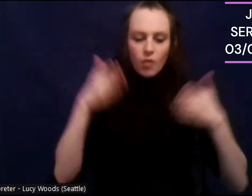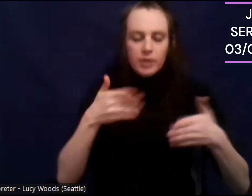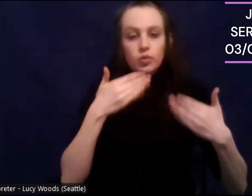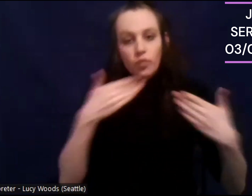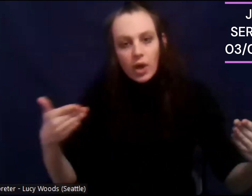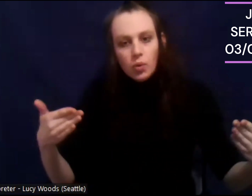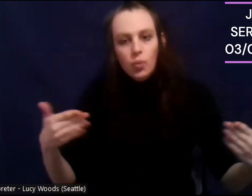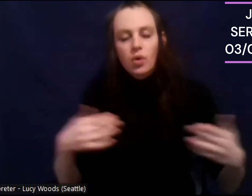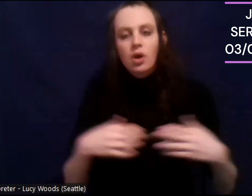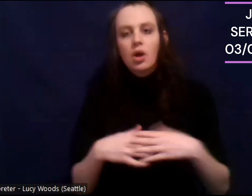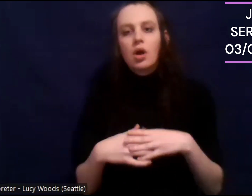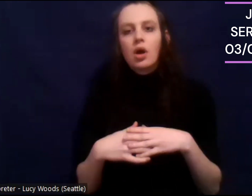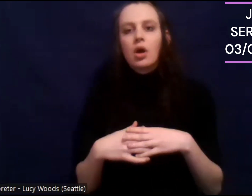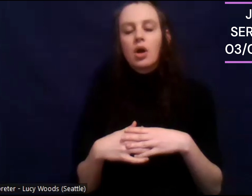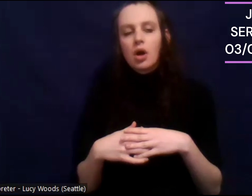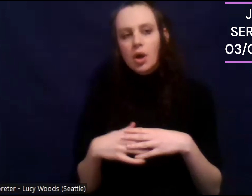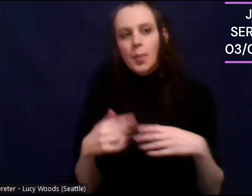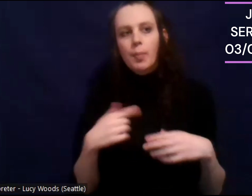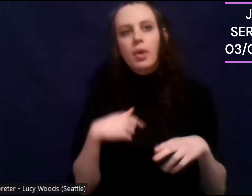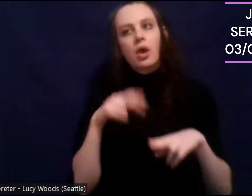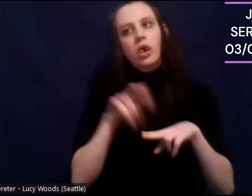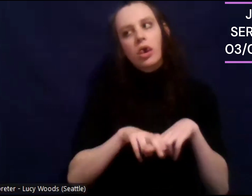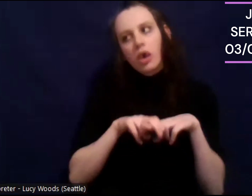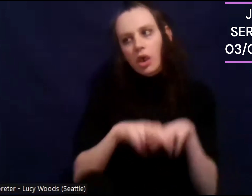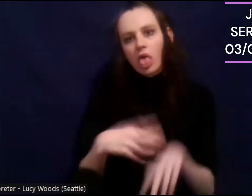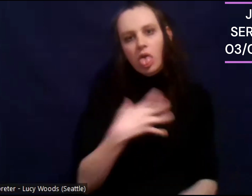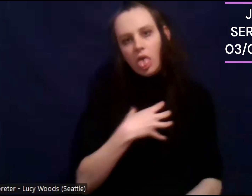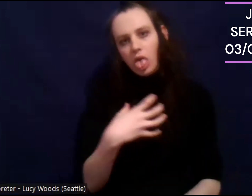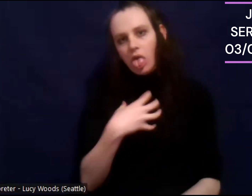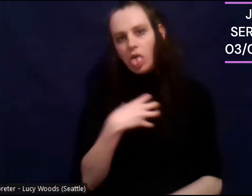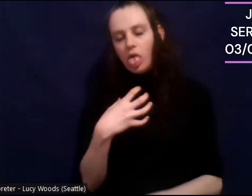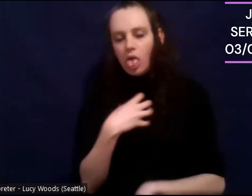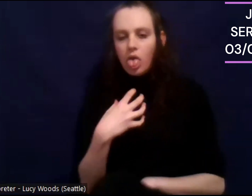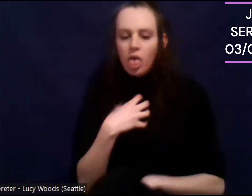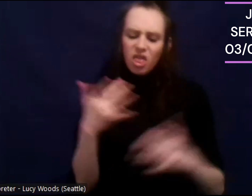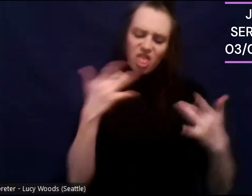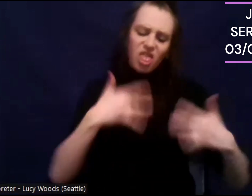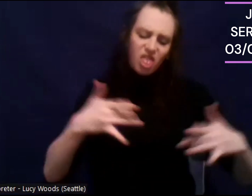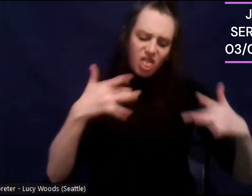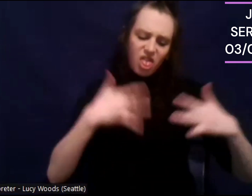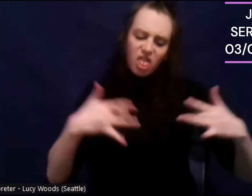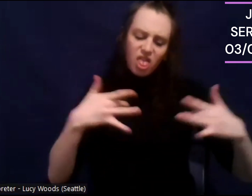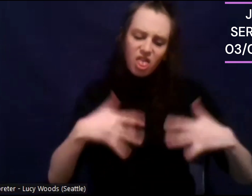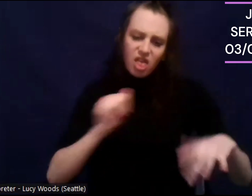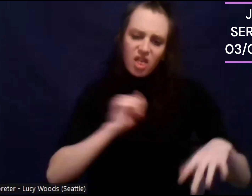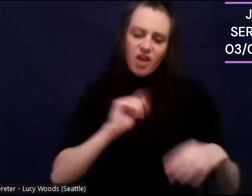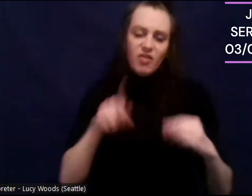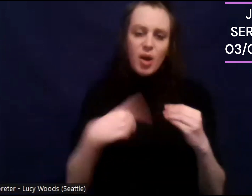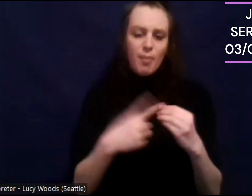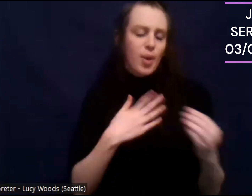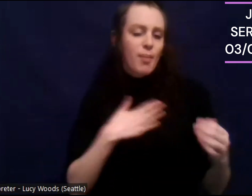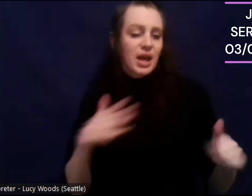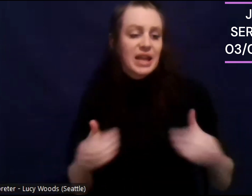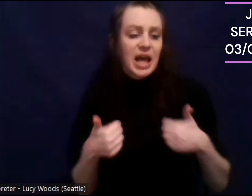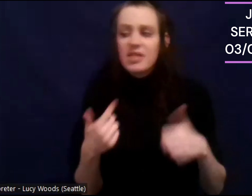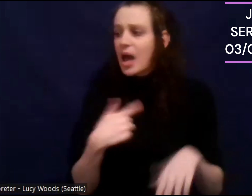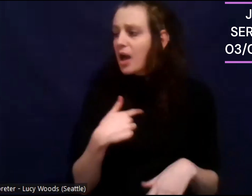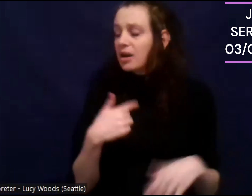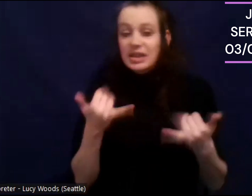find myself sitting around complaining and feeling sorry for myself about living this life that I used to pray